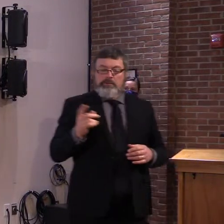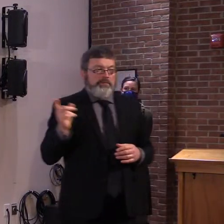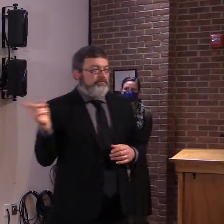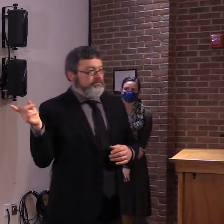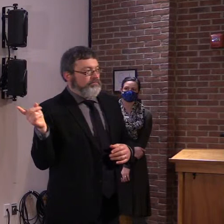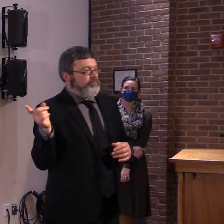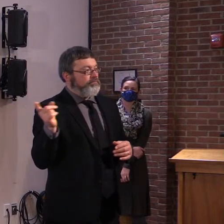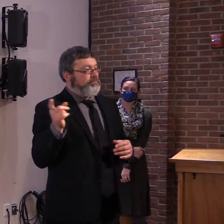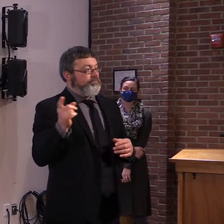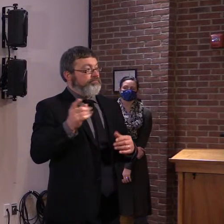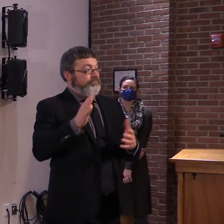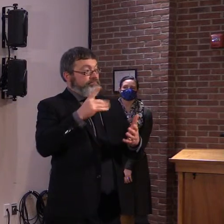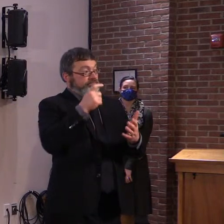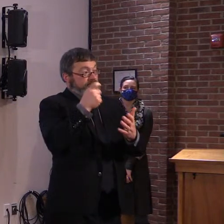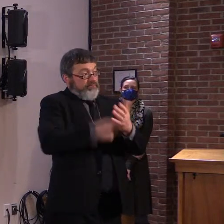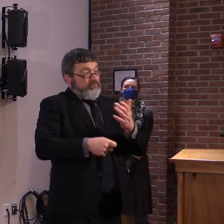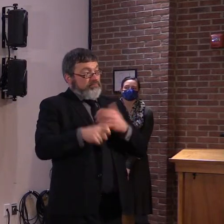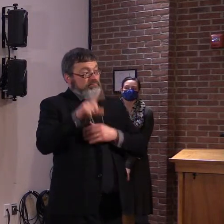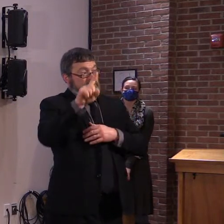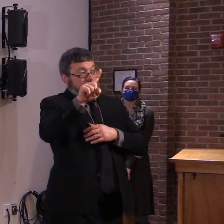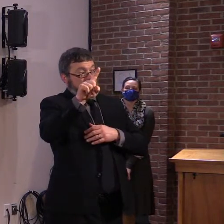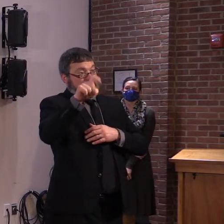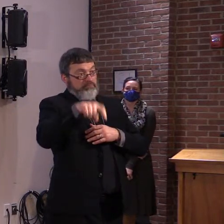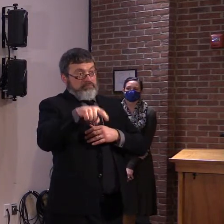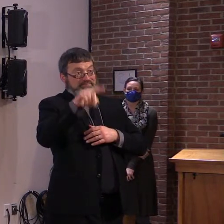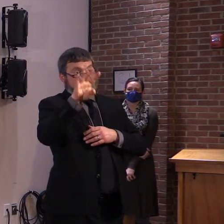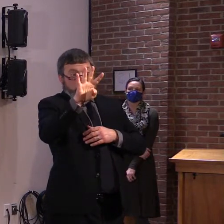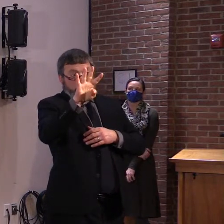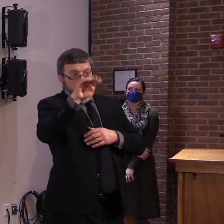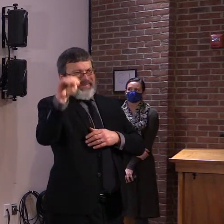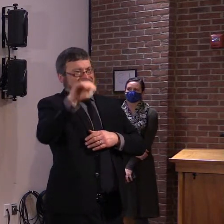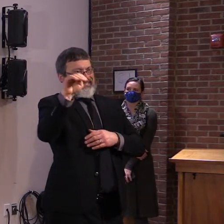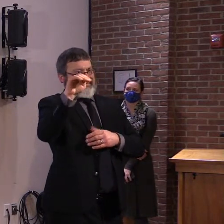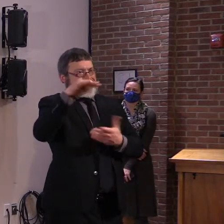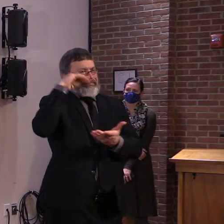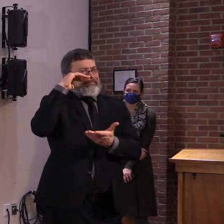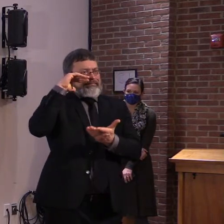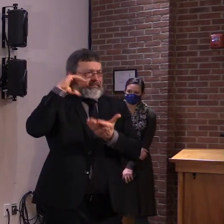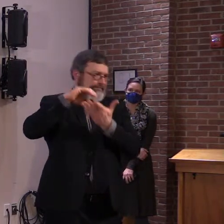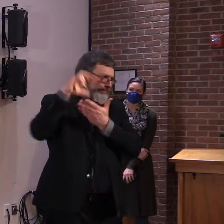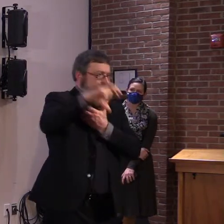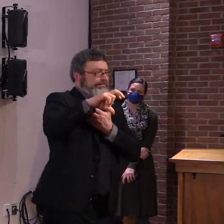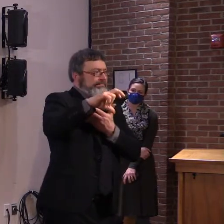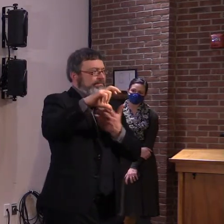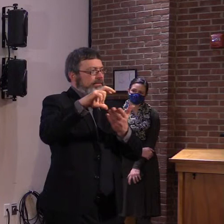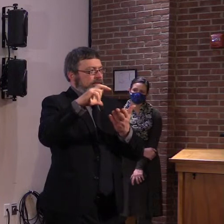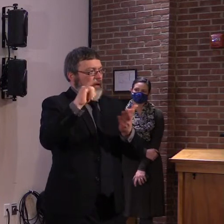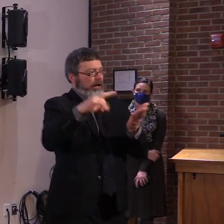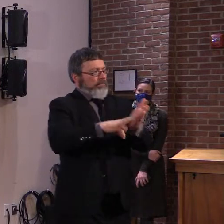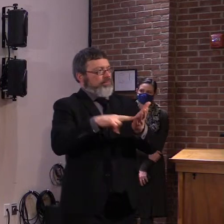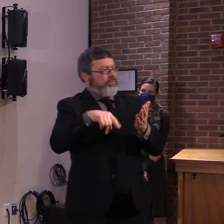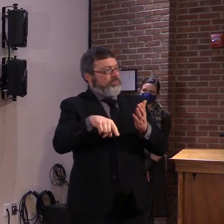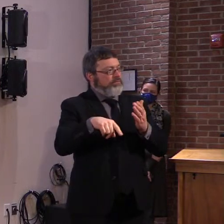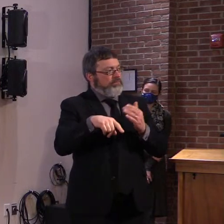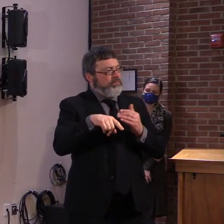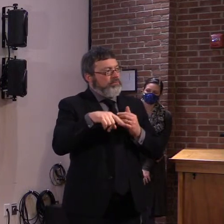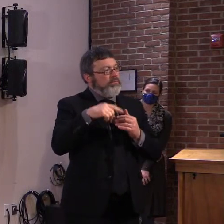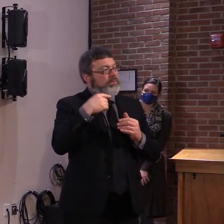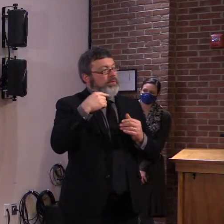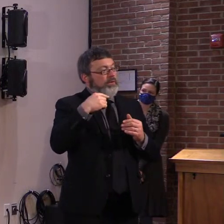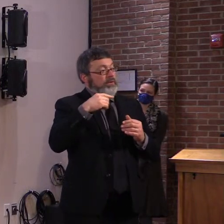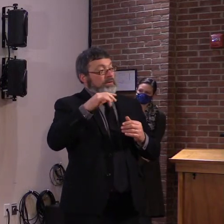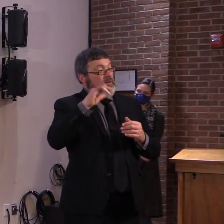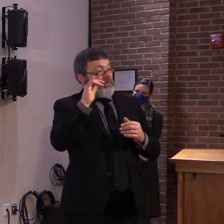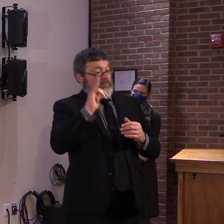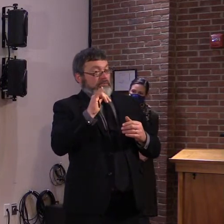demand doesn't happen all at once. It happens all at once for a very brief short period of